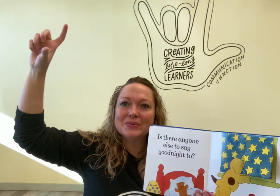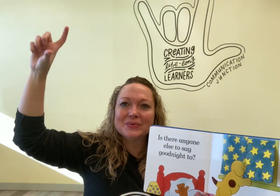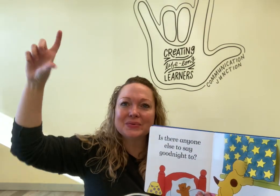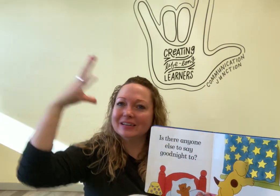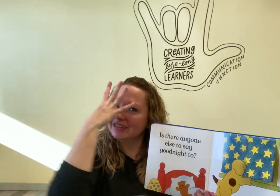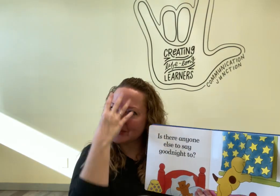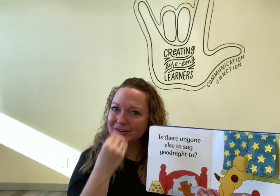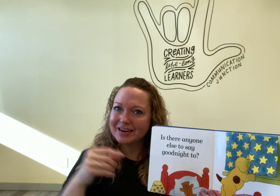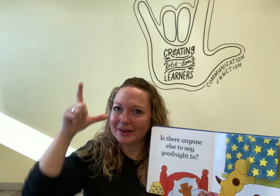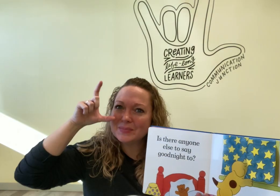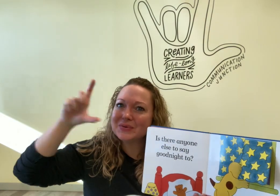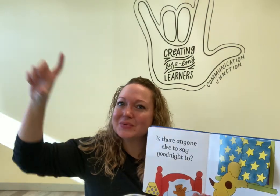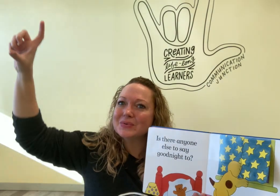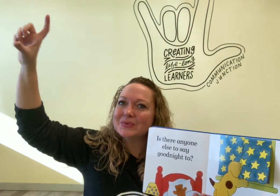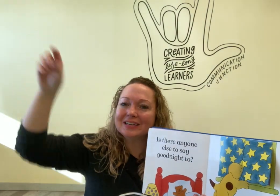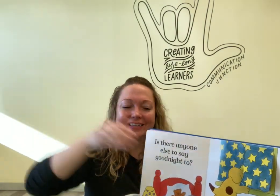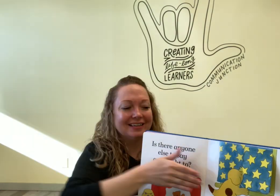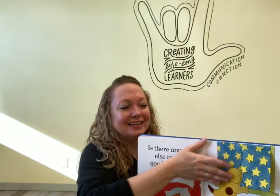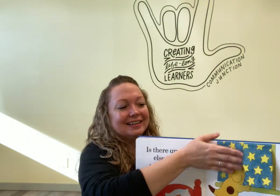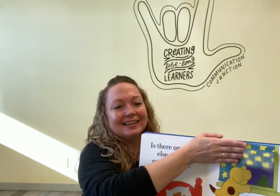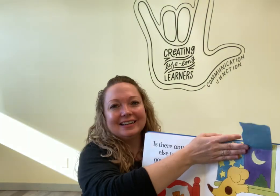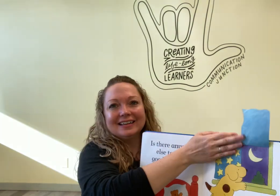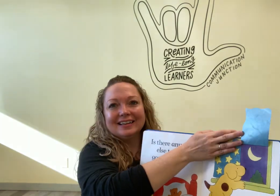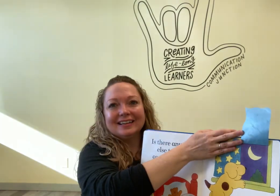Moon. Good night, Moon.